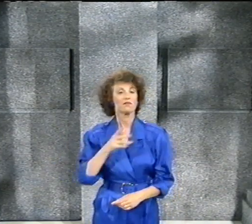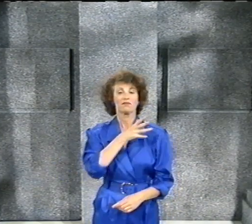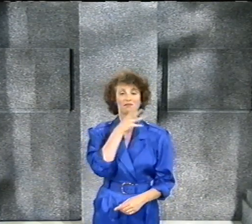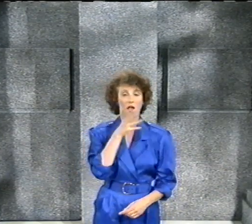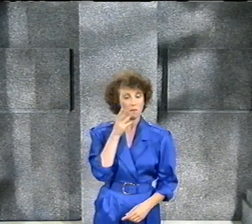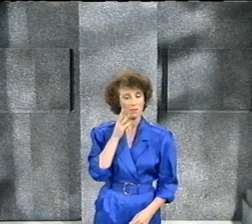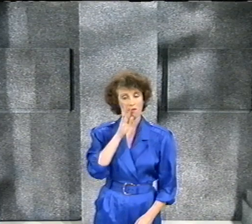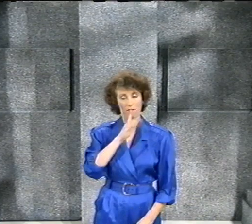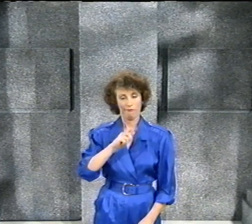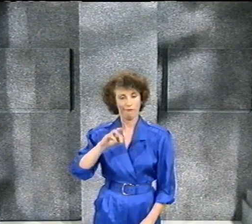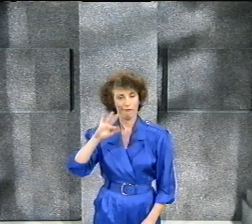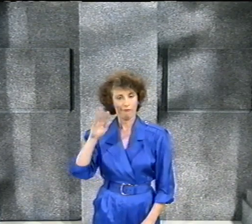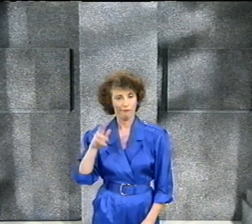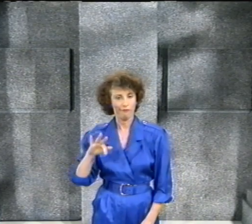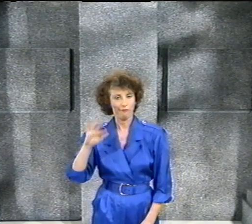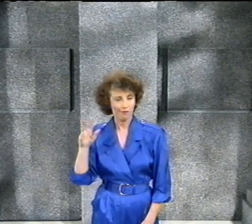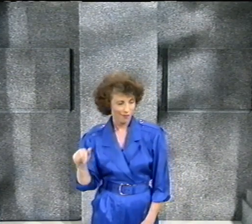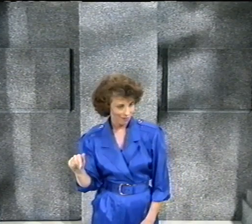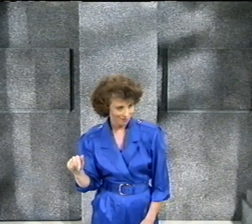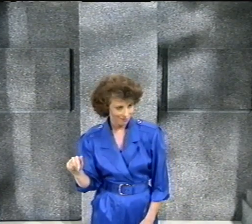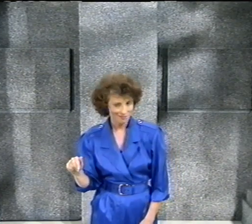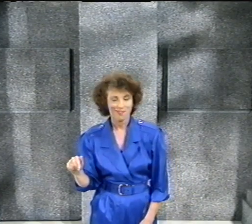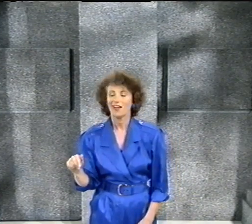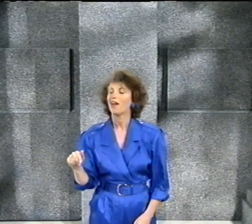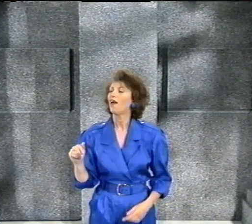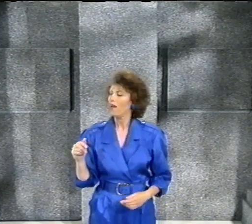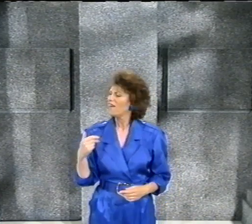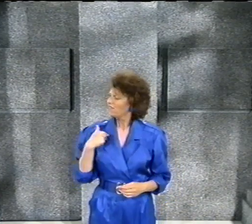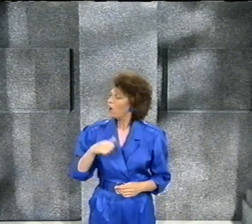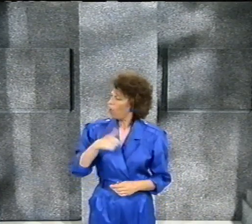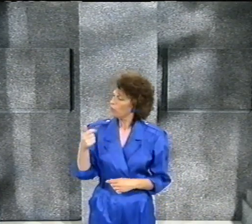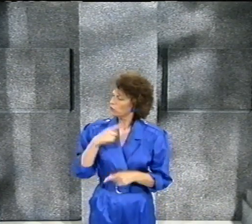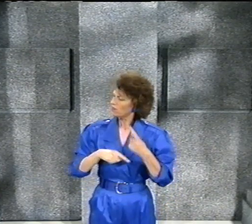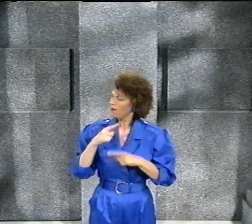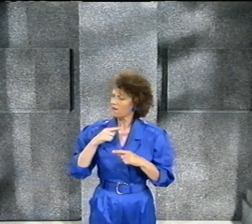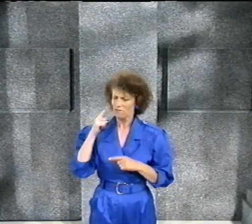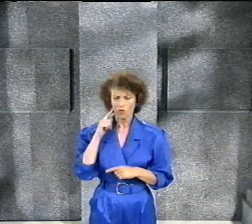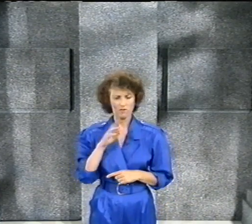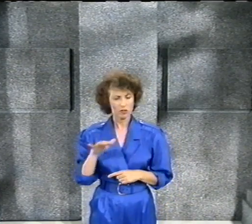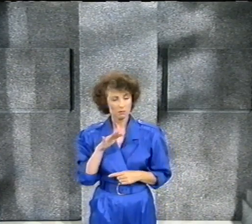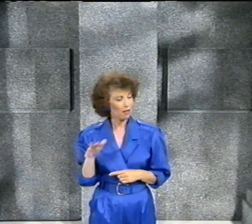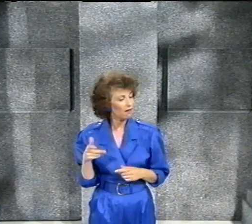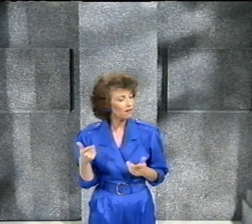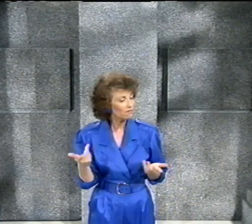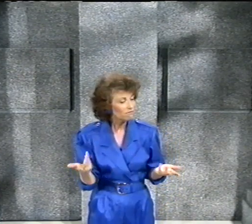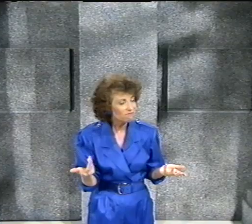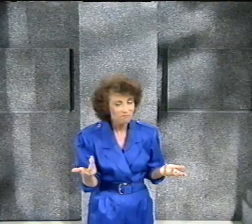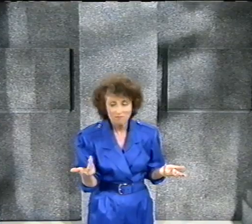or sloppy fingerspelling. But can anyone think of another sign for fingerspelling?